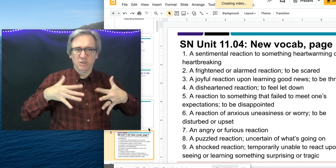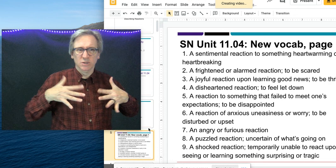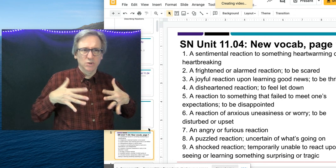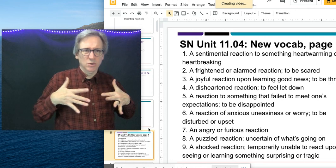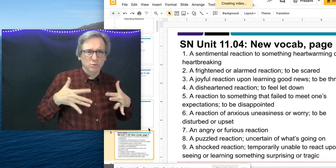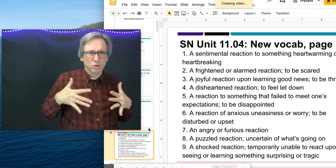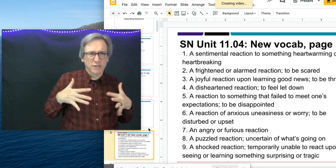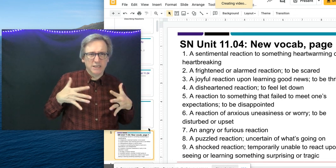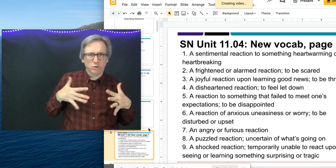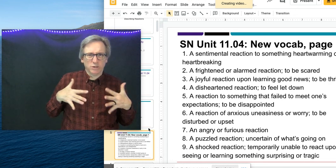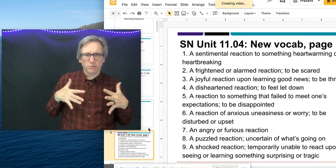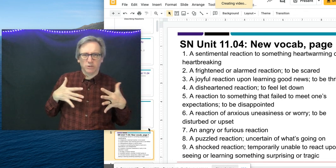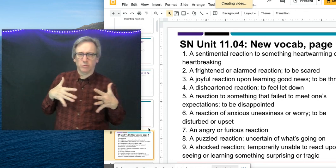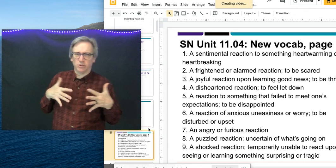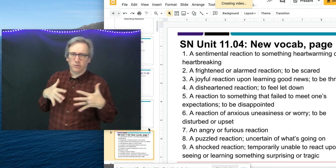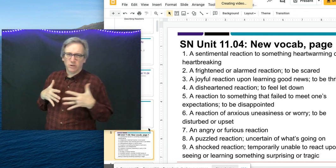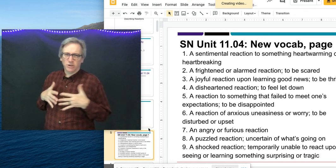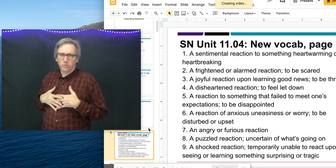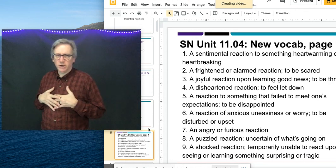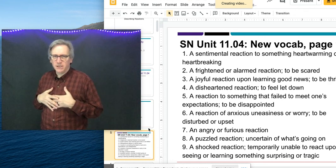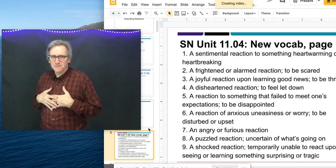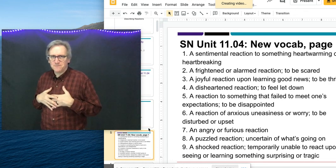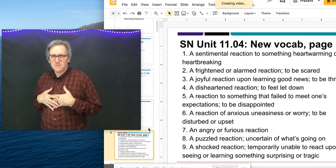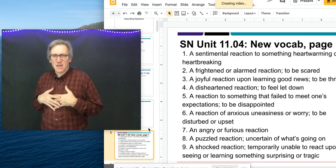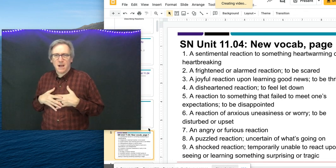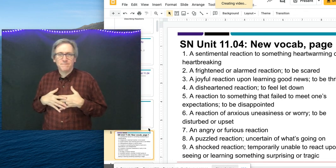thing. Worried.